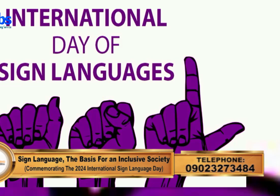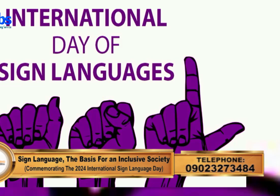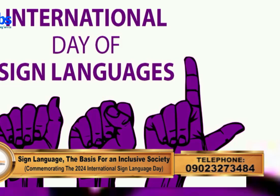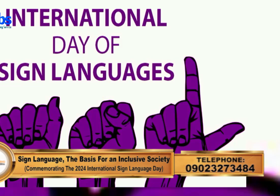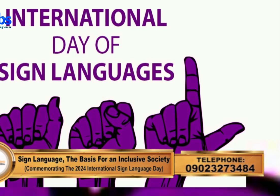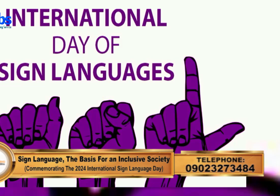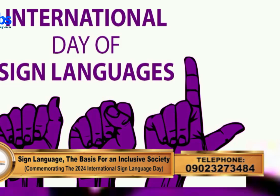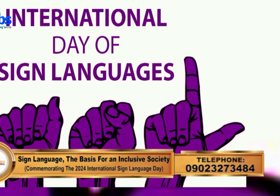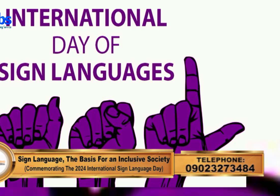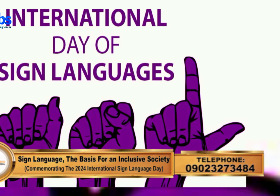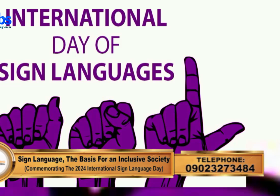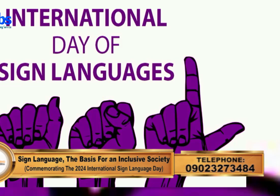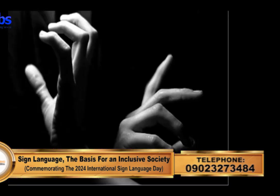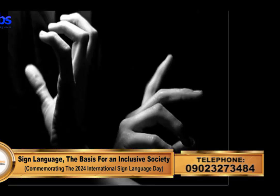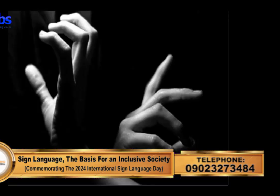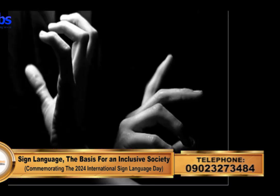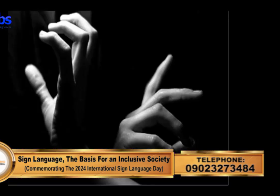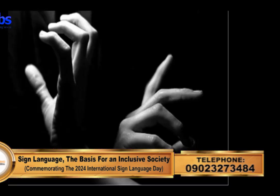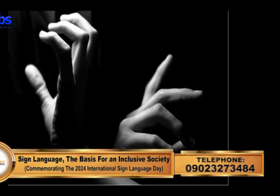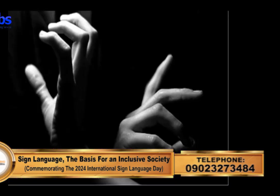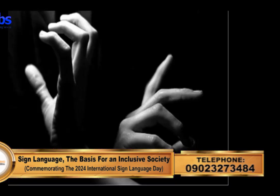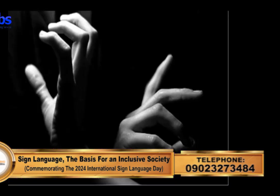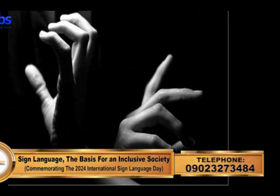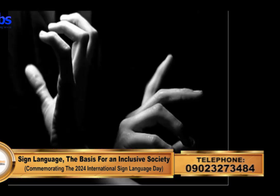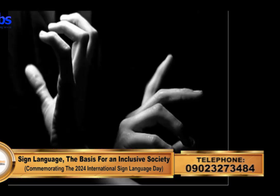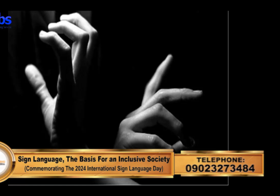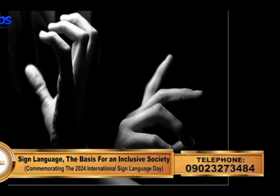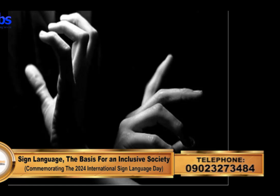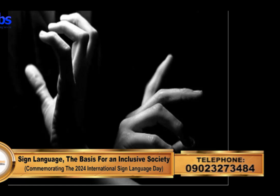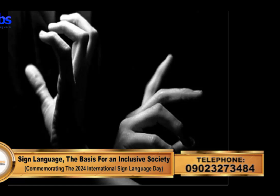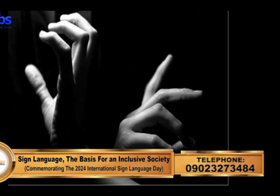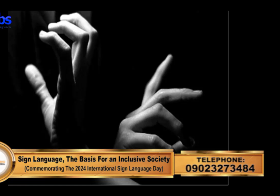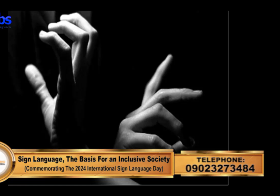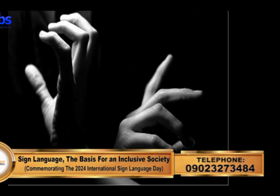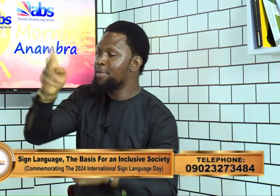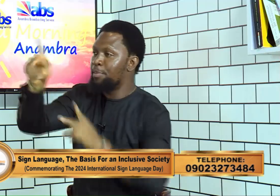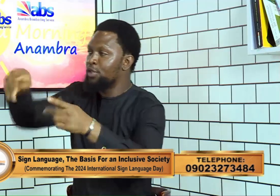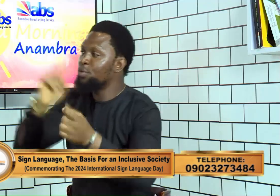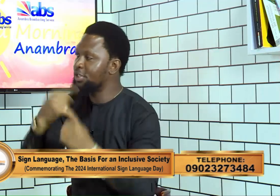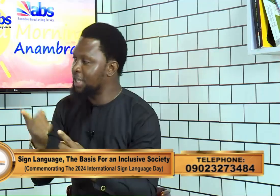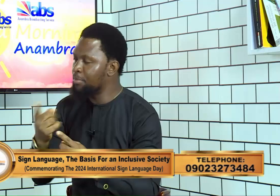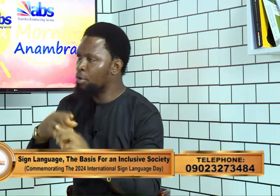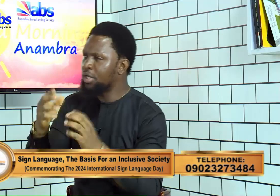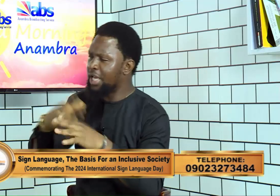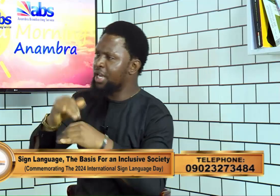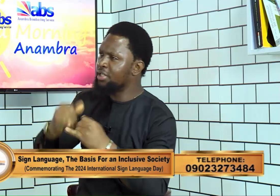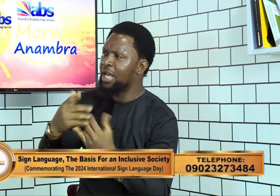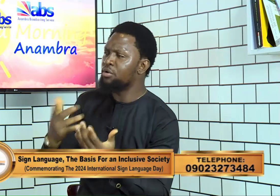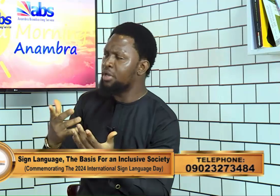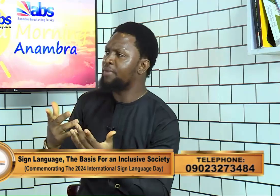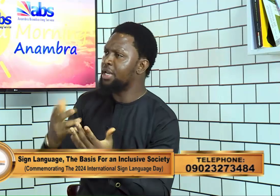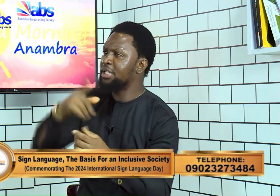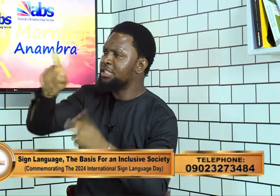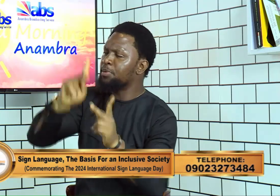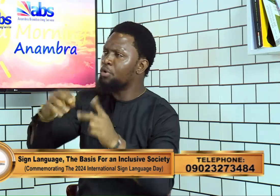sign language, and I was like, oh, thank God that I did not even say contrary to what the person was saying. But at the end, like,